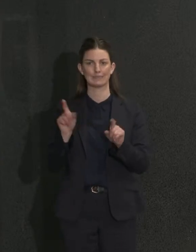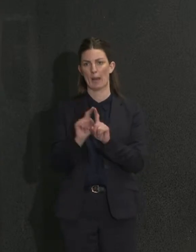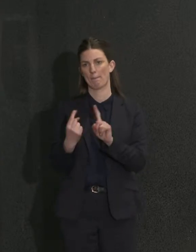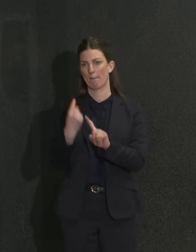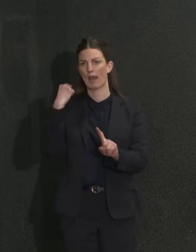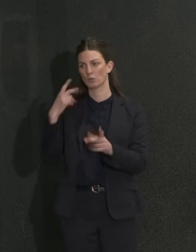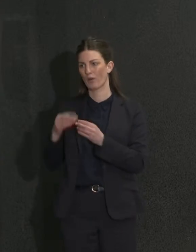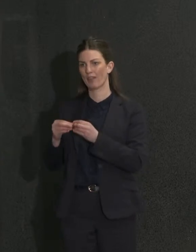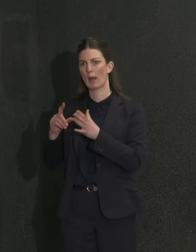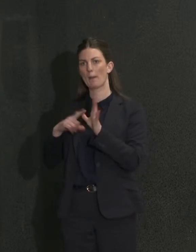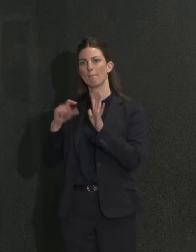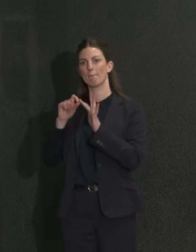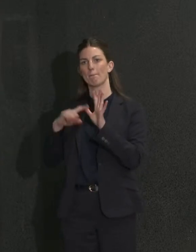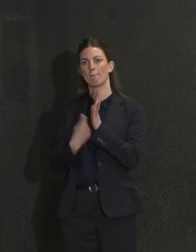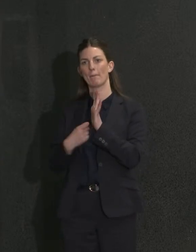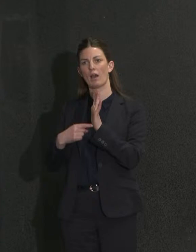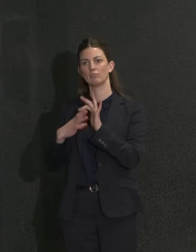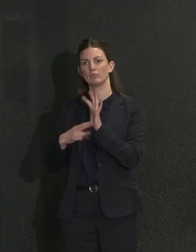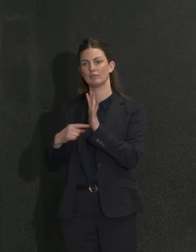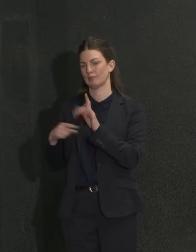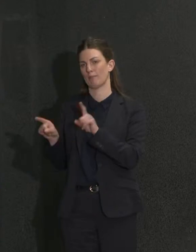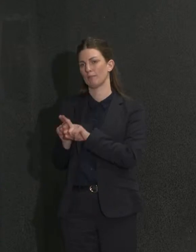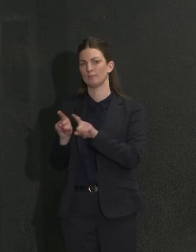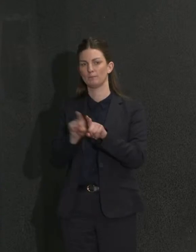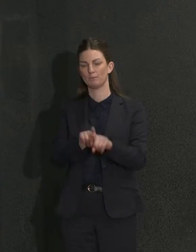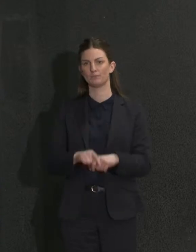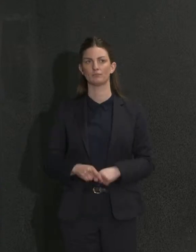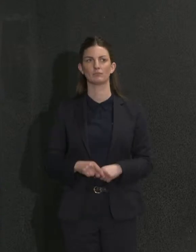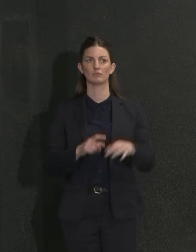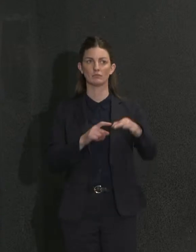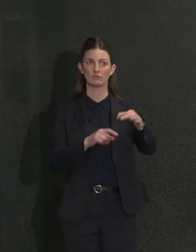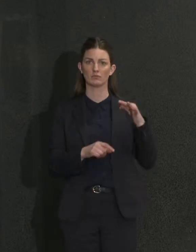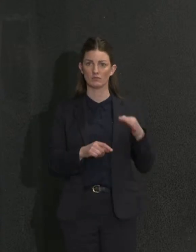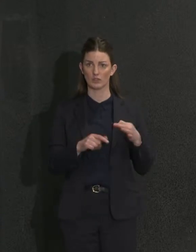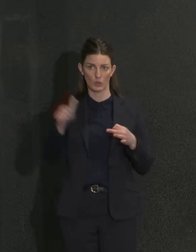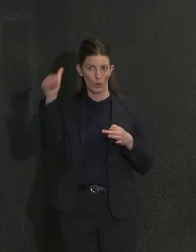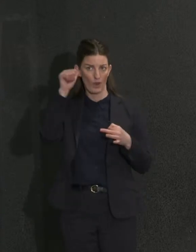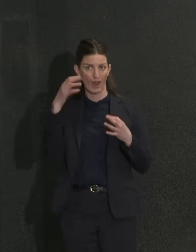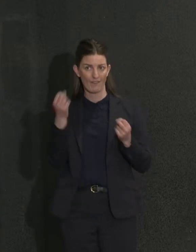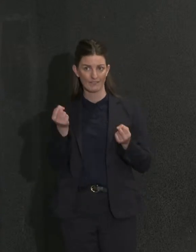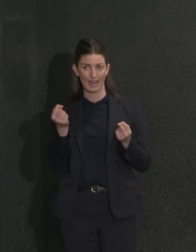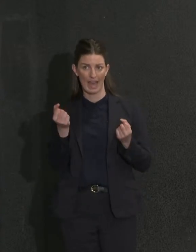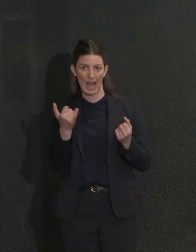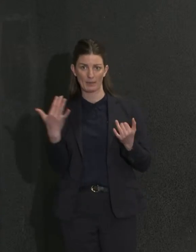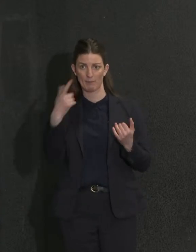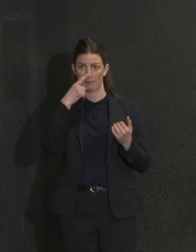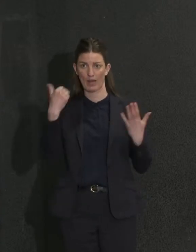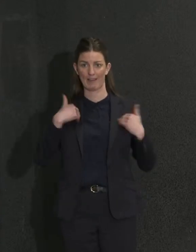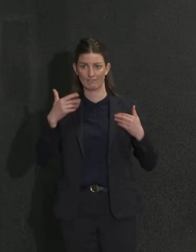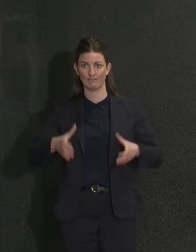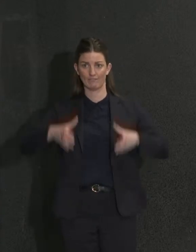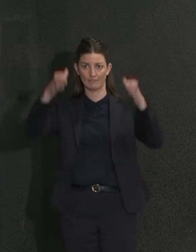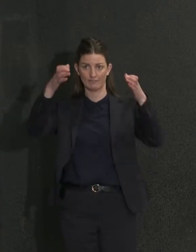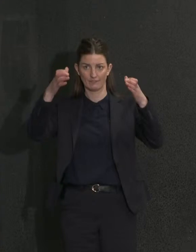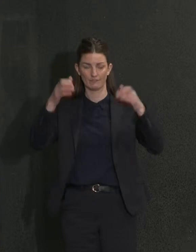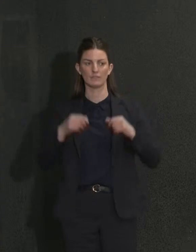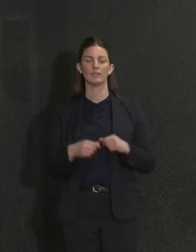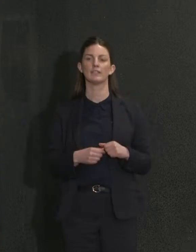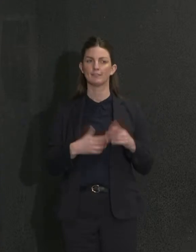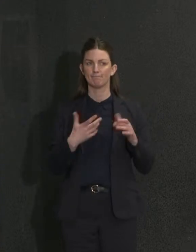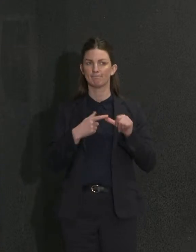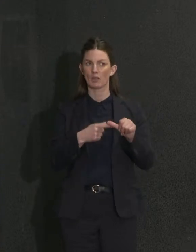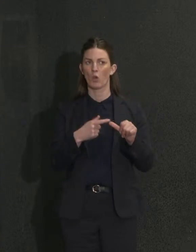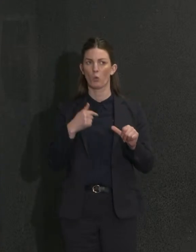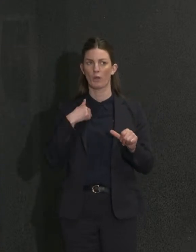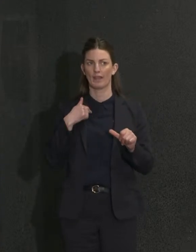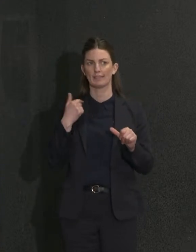any idea of the numbers? My understanding at the moment is, Nick, and we're still working through the details of the numbers, we have around 400 people in total in the